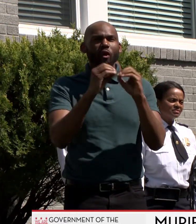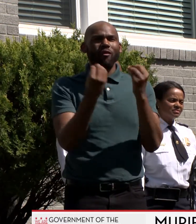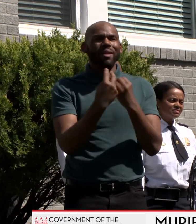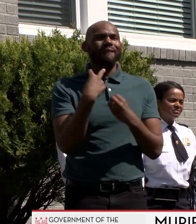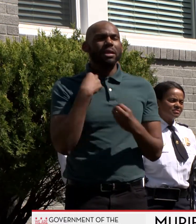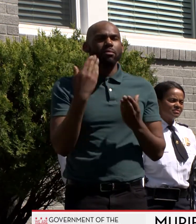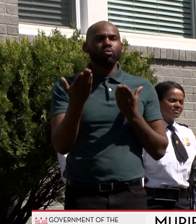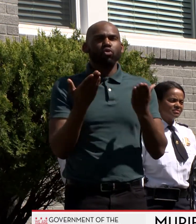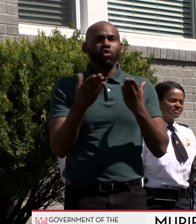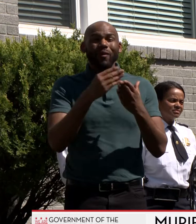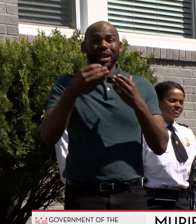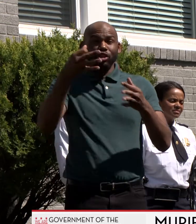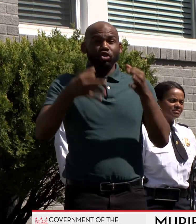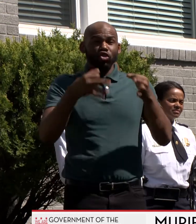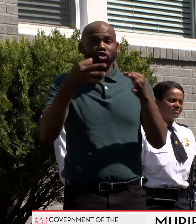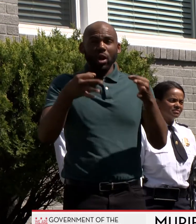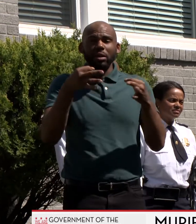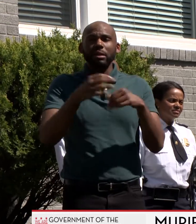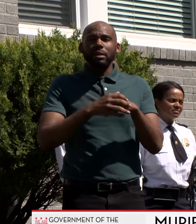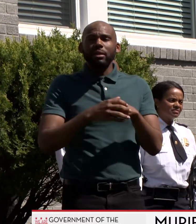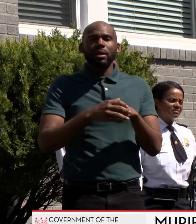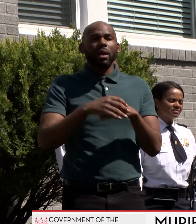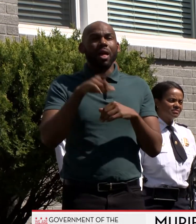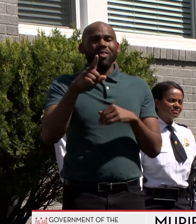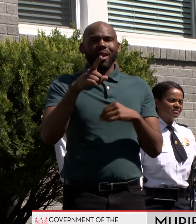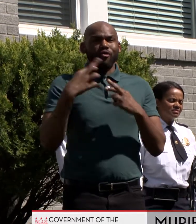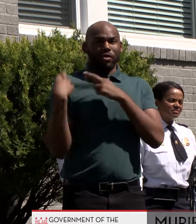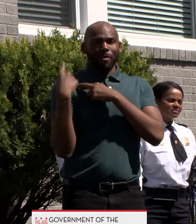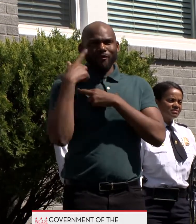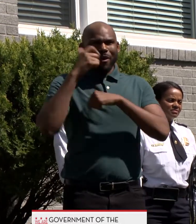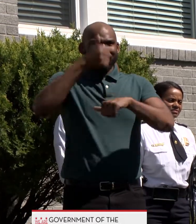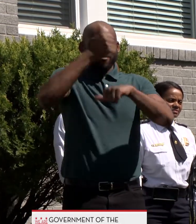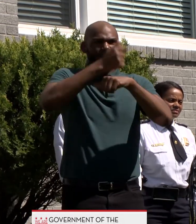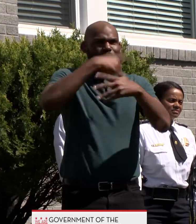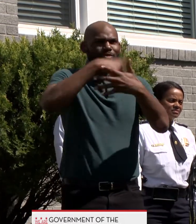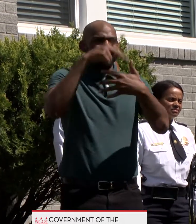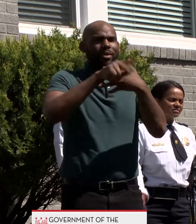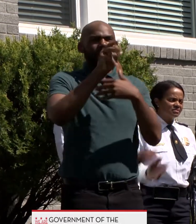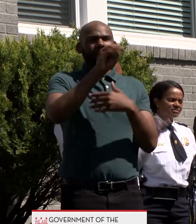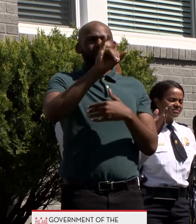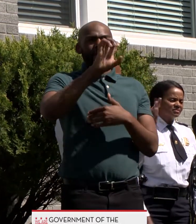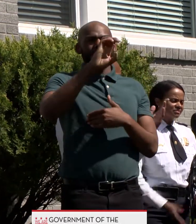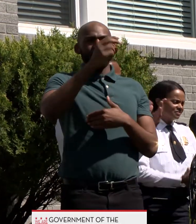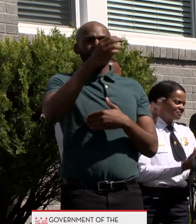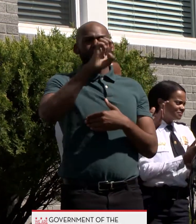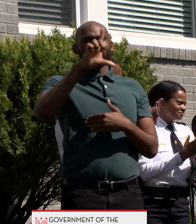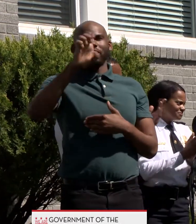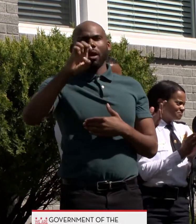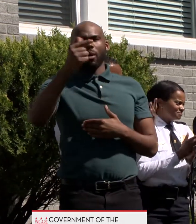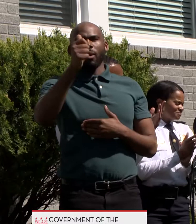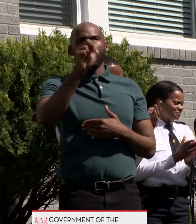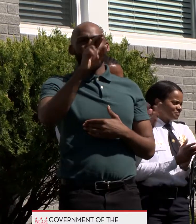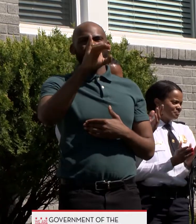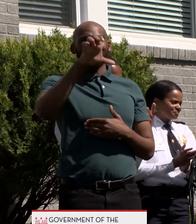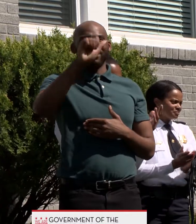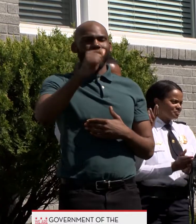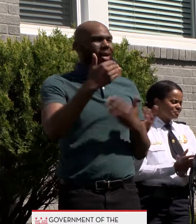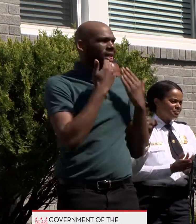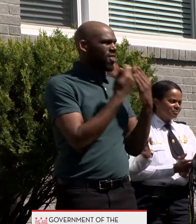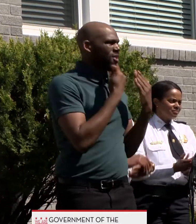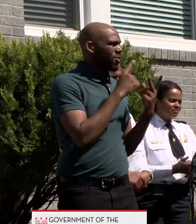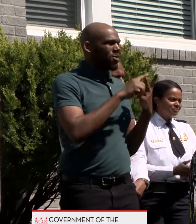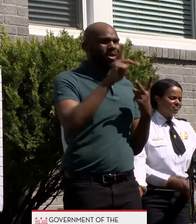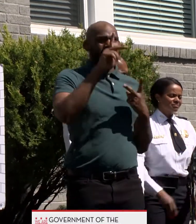Victim Services and Justice Grants, who's responsible for implementing this program, Muriel Garcia. Thank you, Michelle.